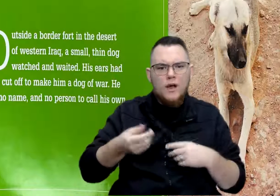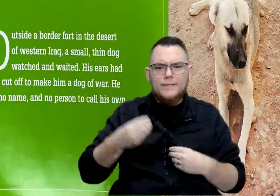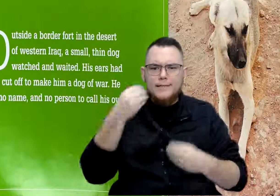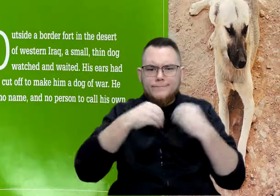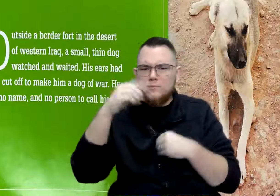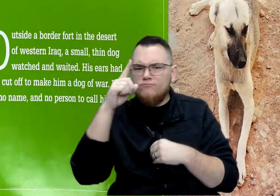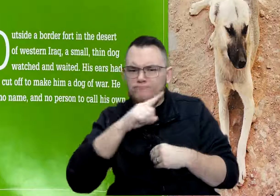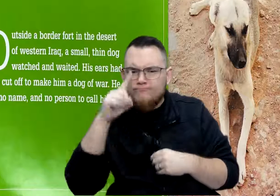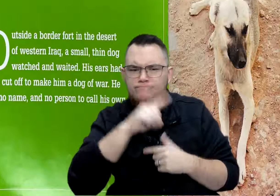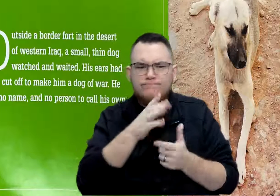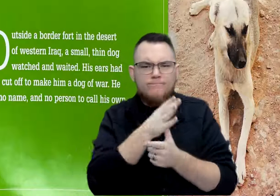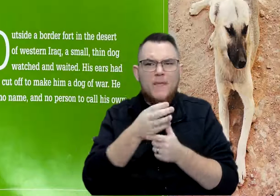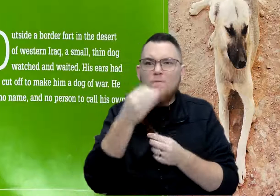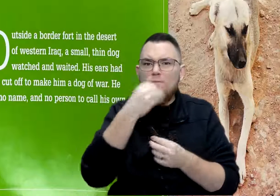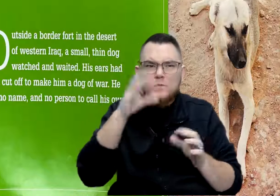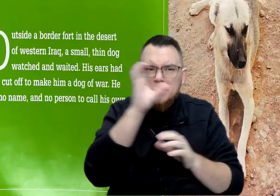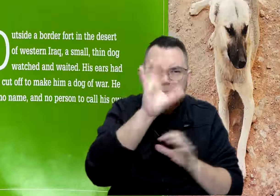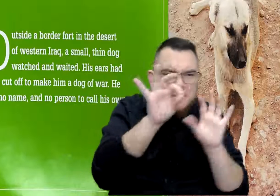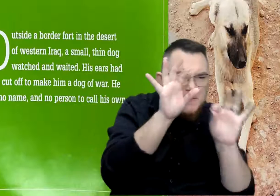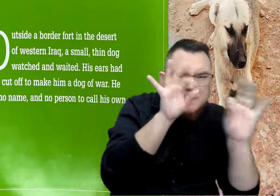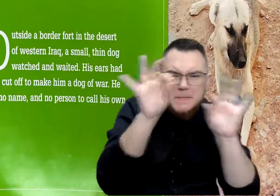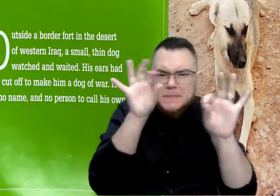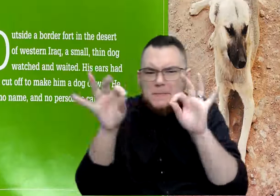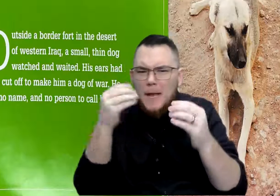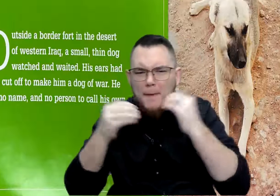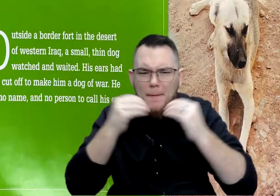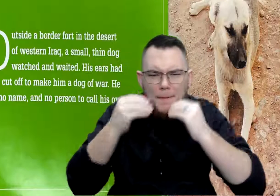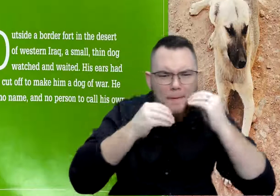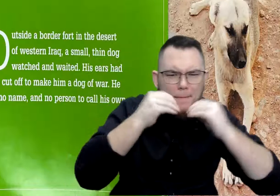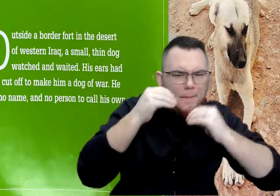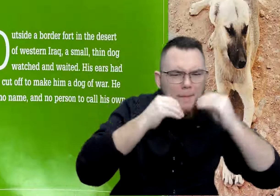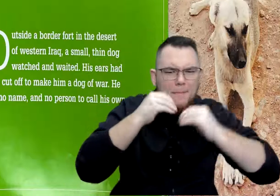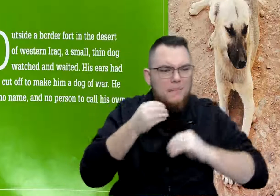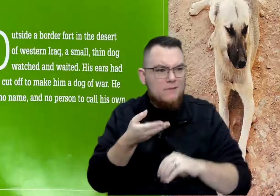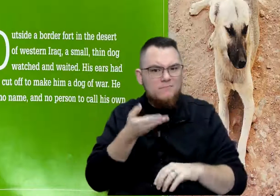and rats and scraps from the Iraqi soldiers stationed at the fort.